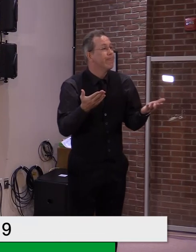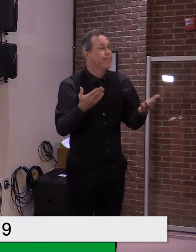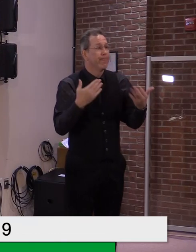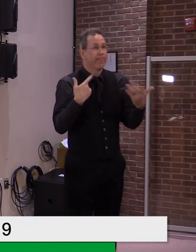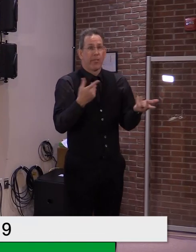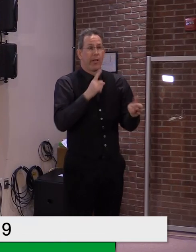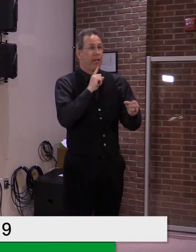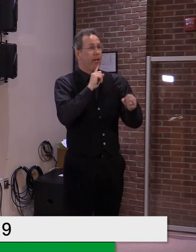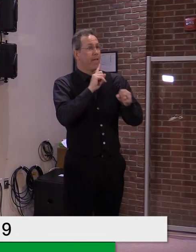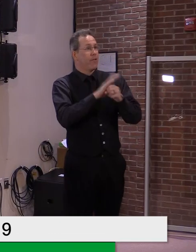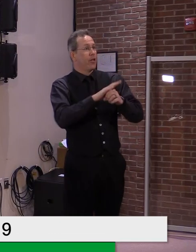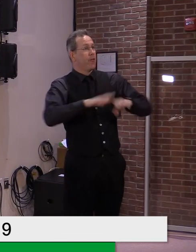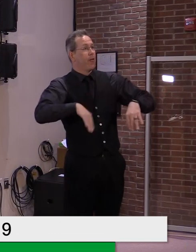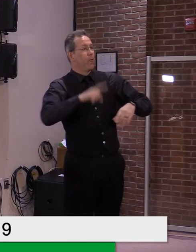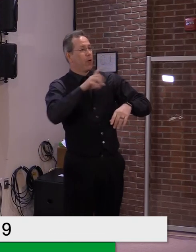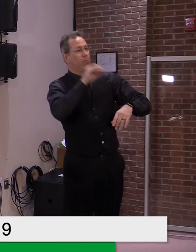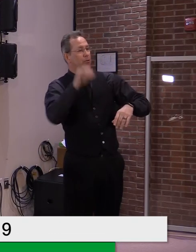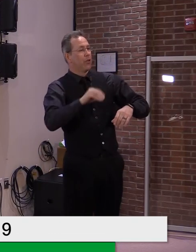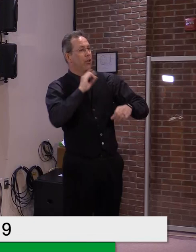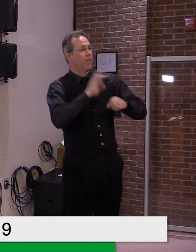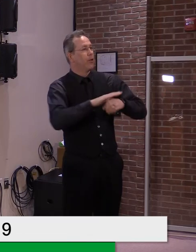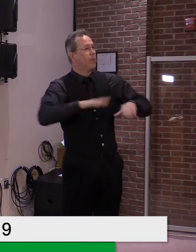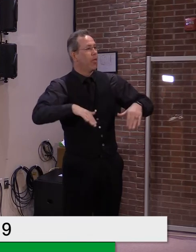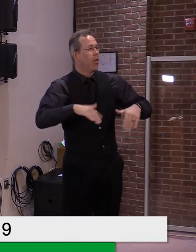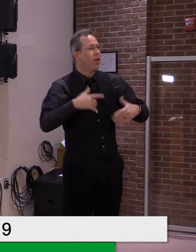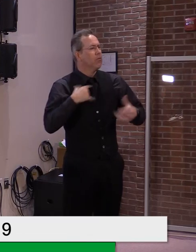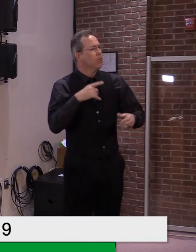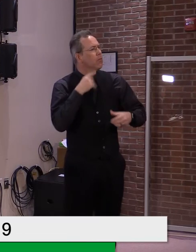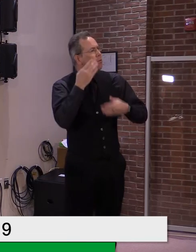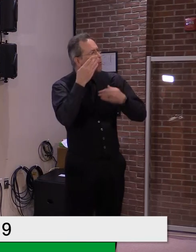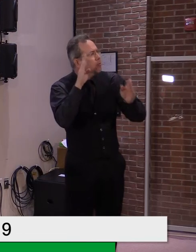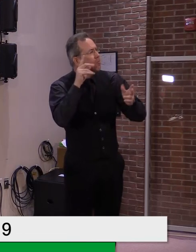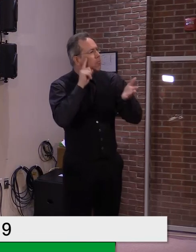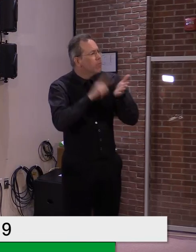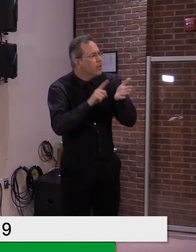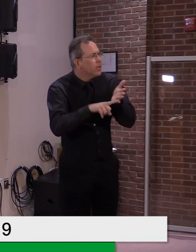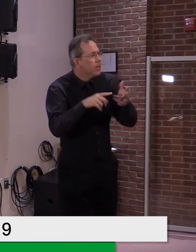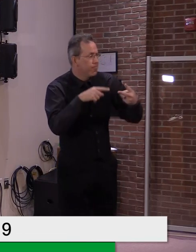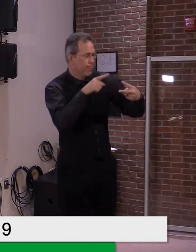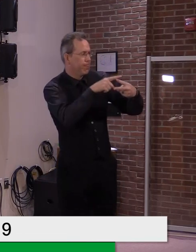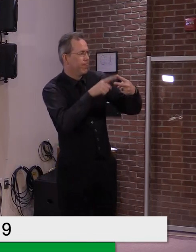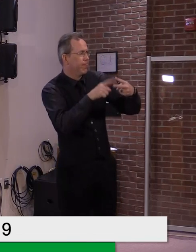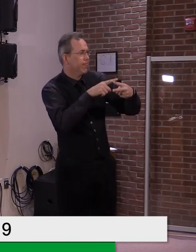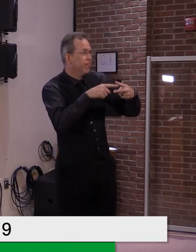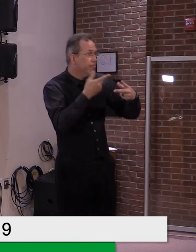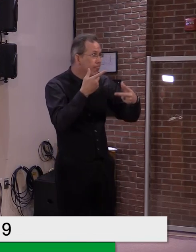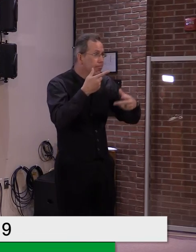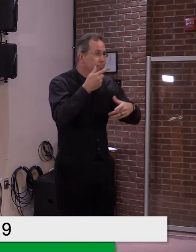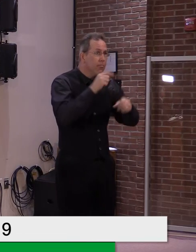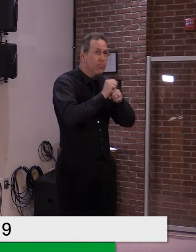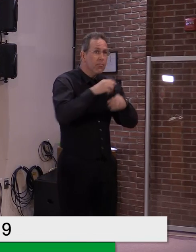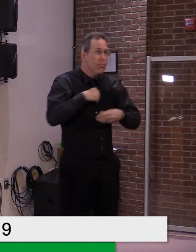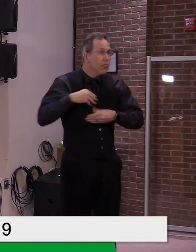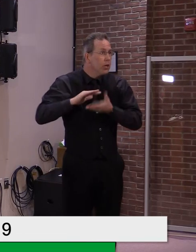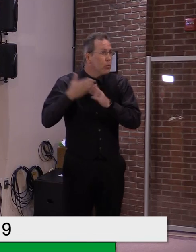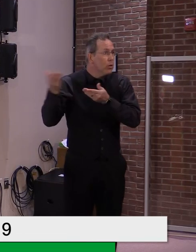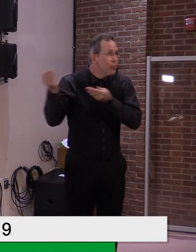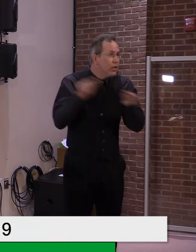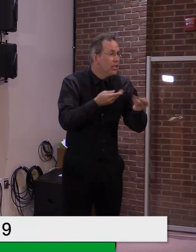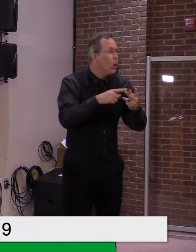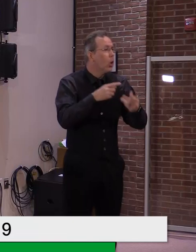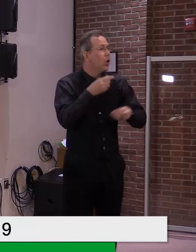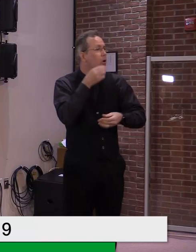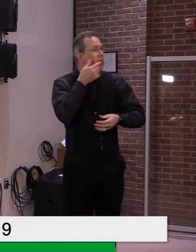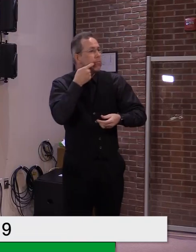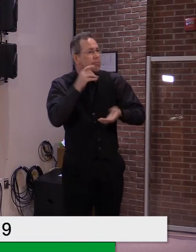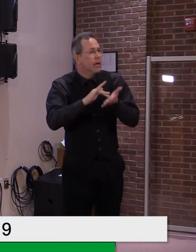and that we have looked into. And I don't know if we'll ever get confirmation on it. Frankly, I don't know if we'll ever get confirmation on how it came